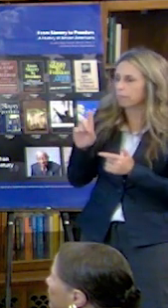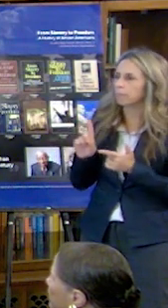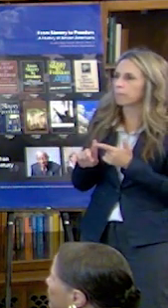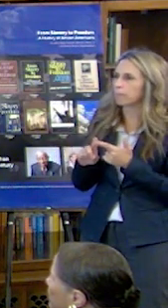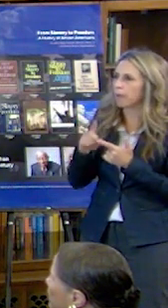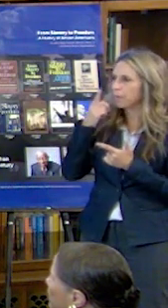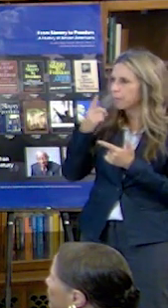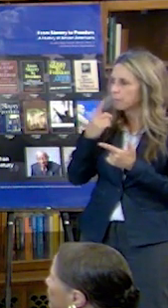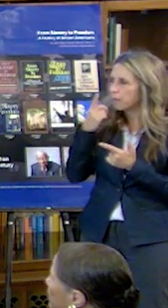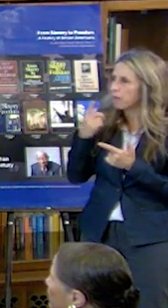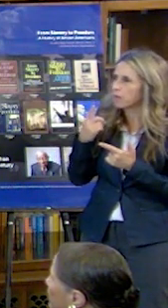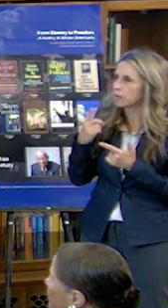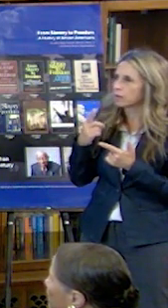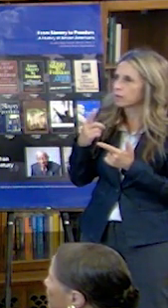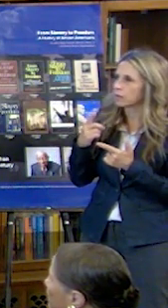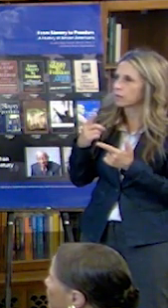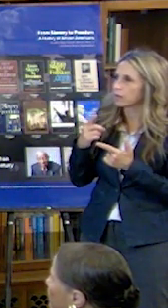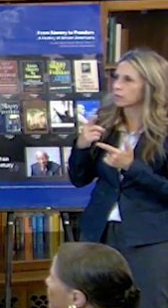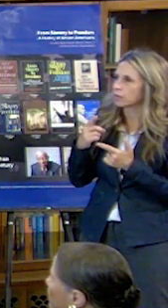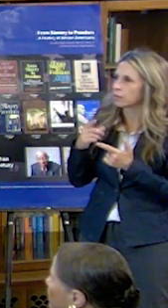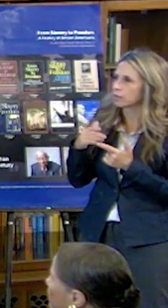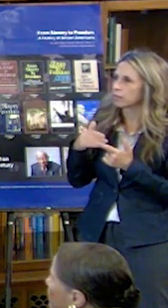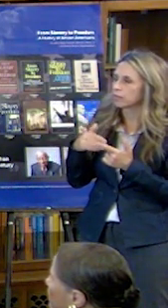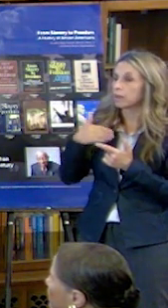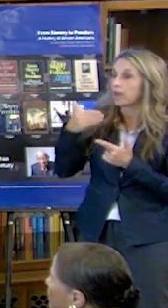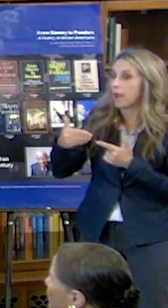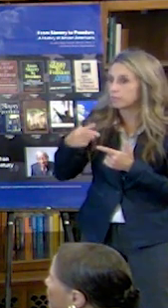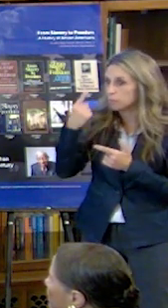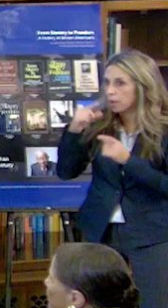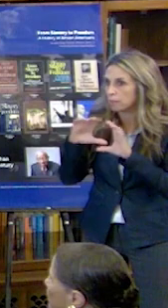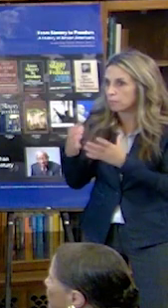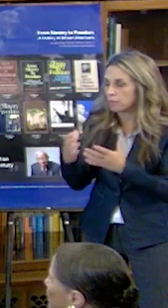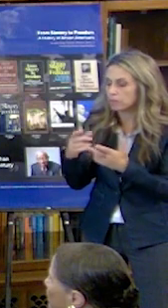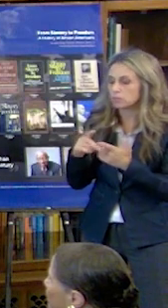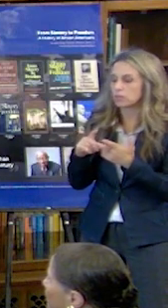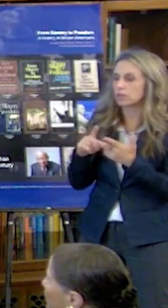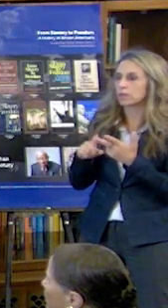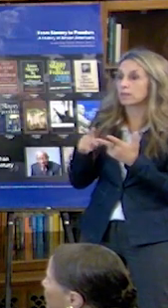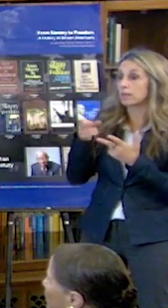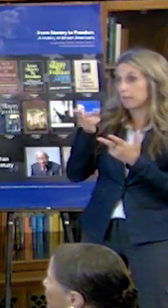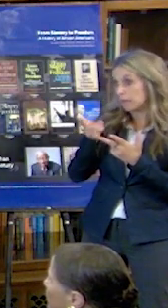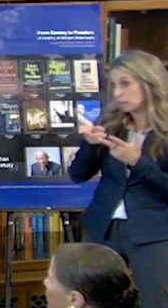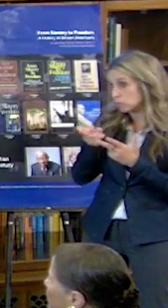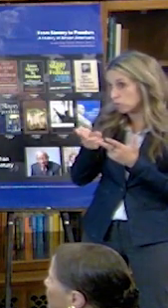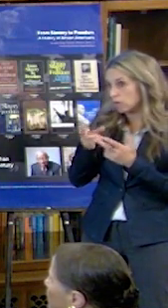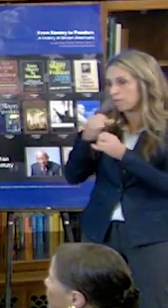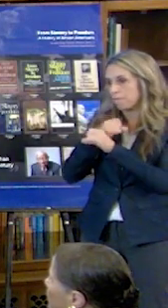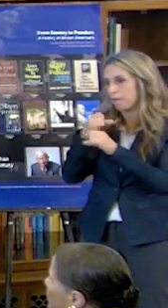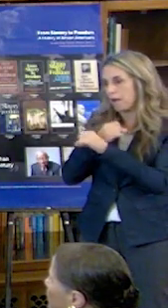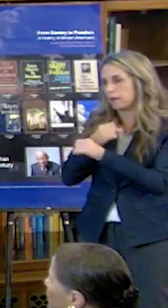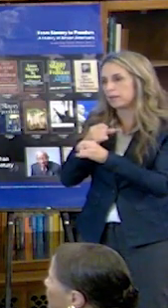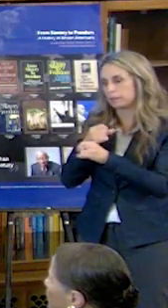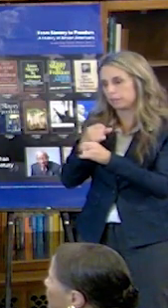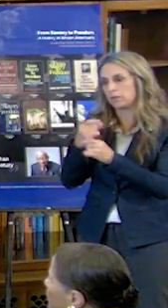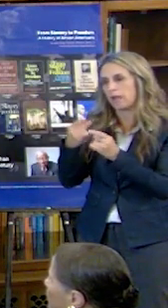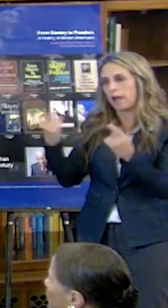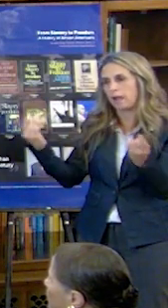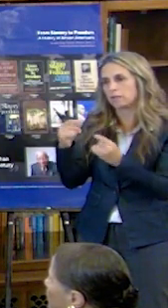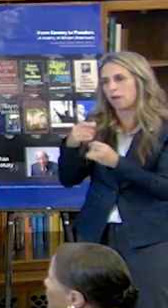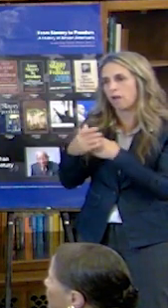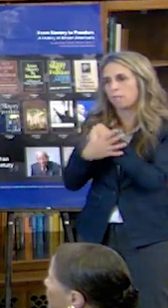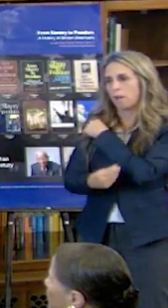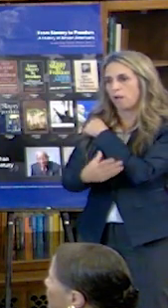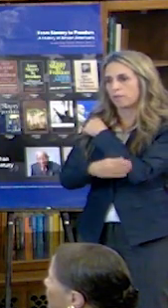think about um the latinx population I think about there's a history also of fighting anti-poverty in North